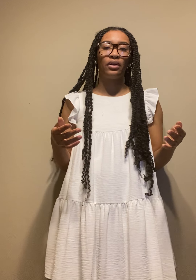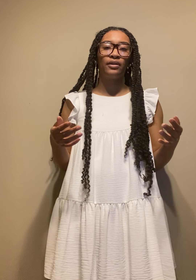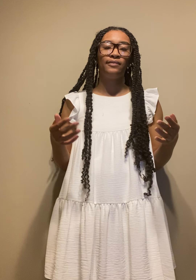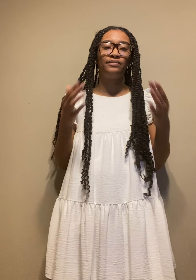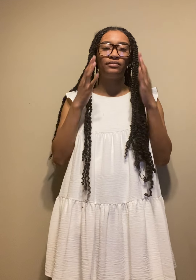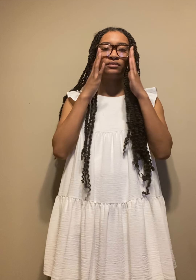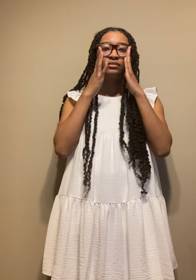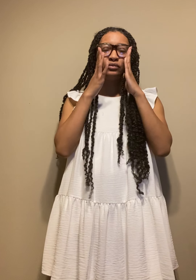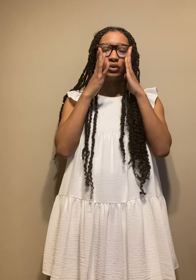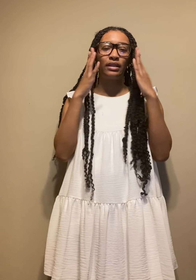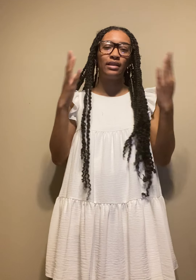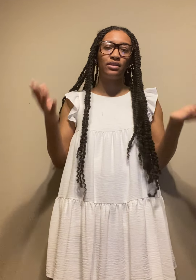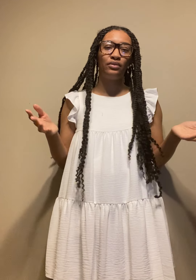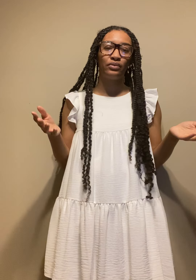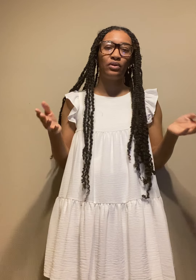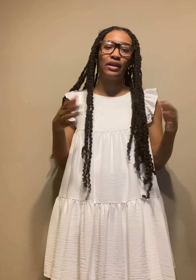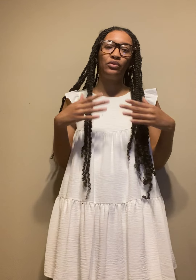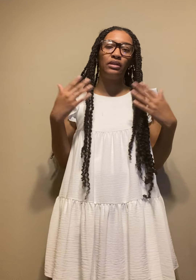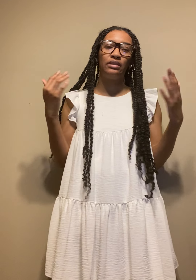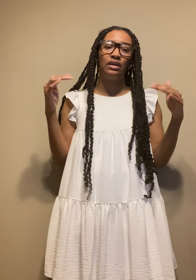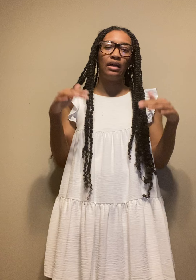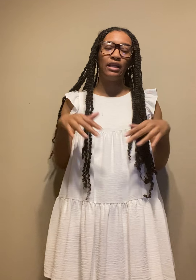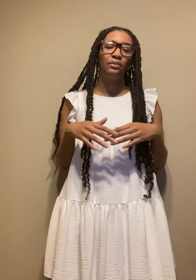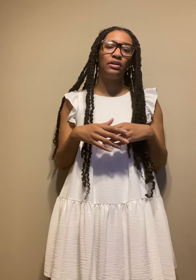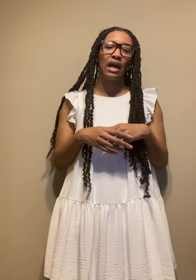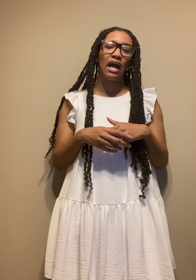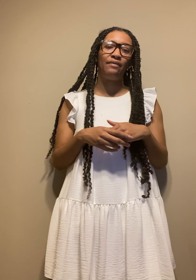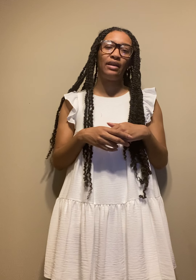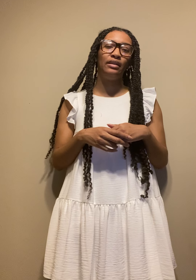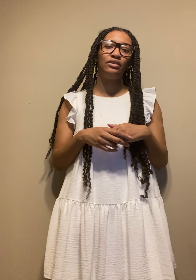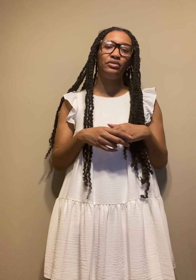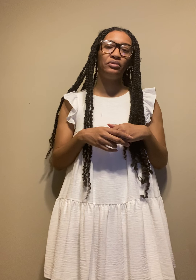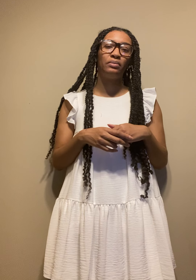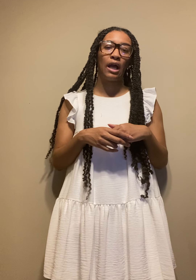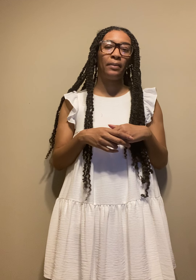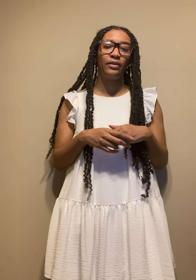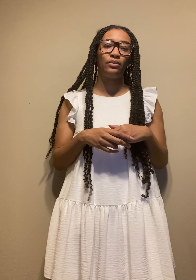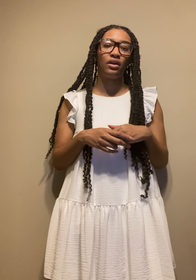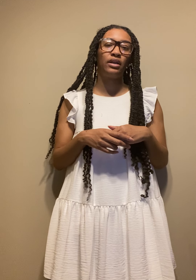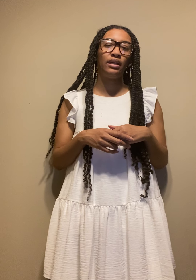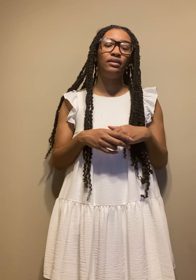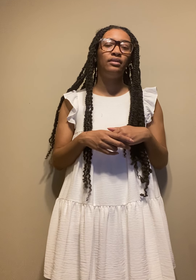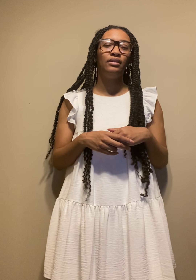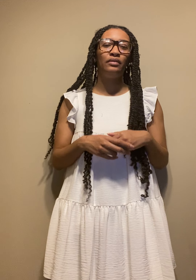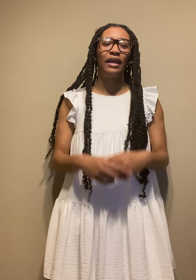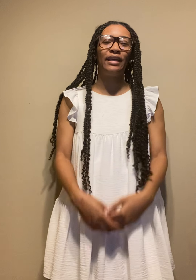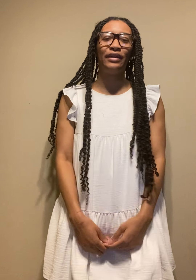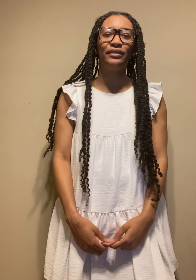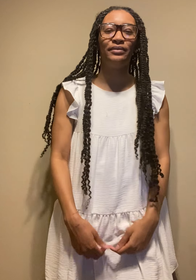were, what they stood for, and do a deeper dive into the Black Panther Party. Thank you.